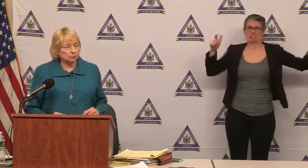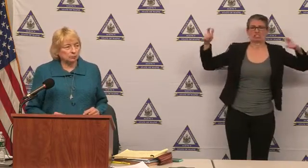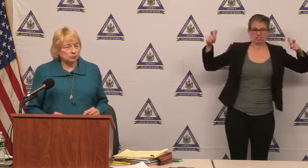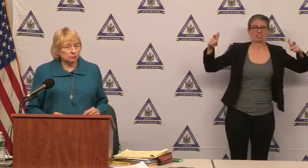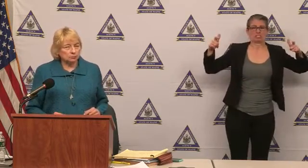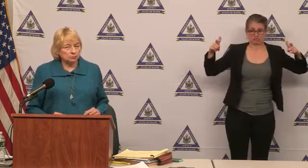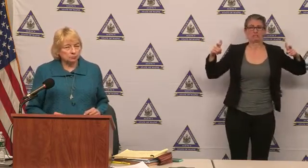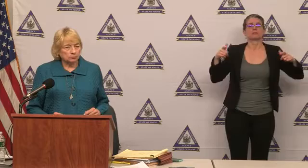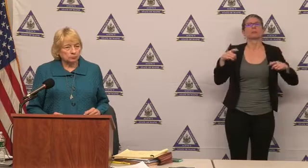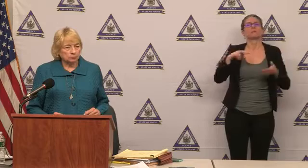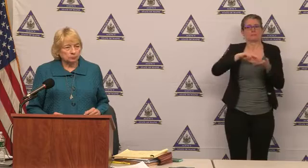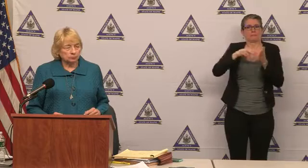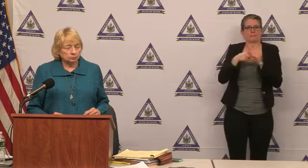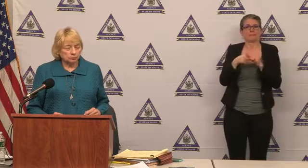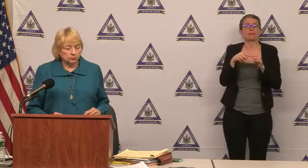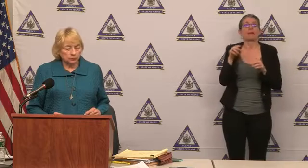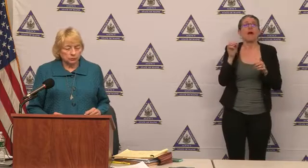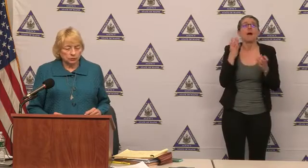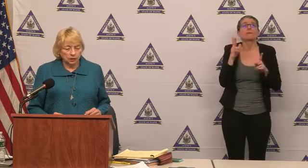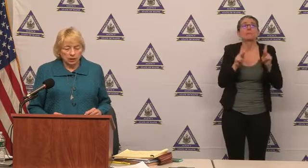time.